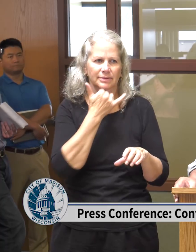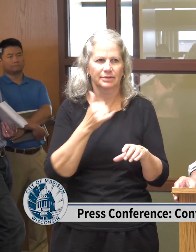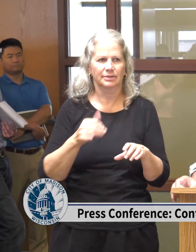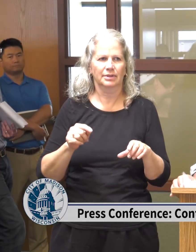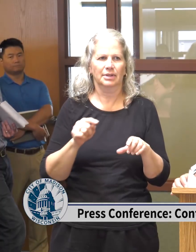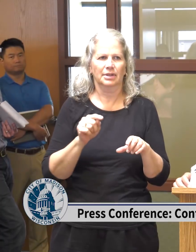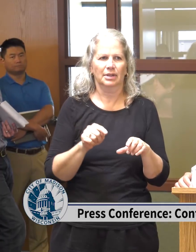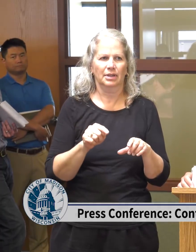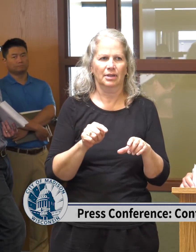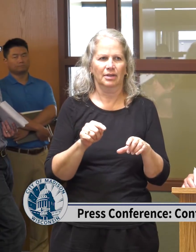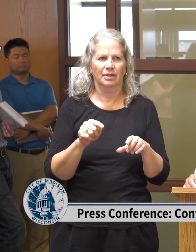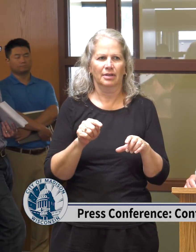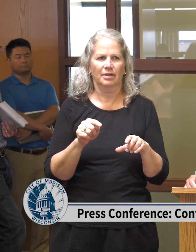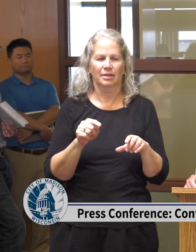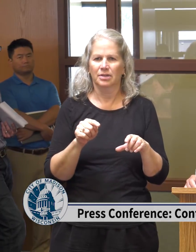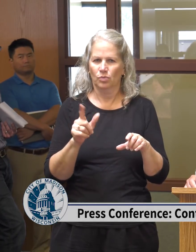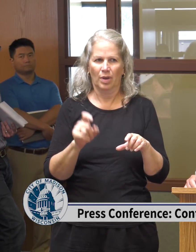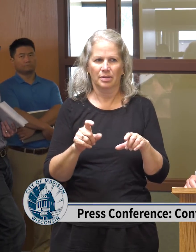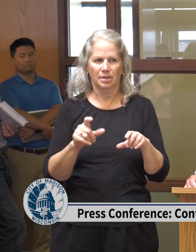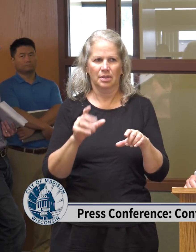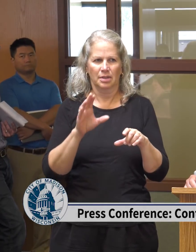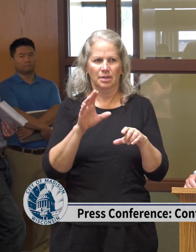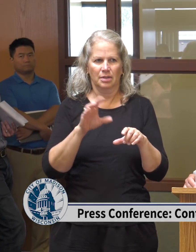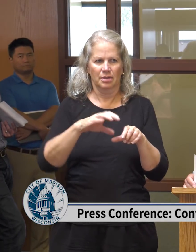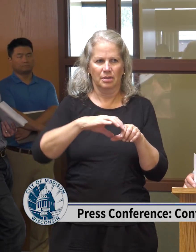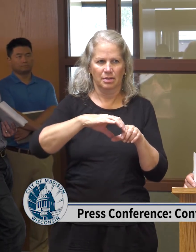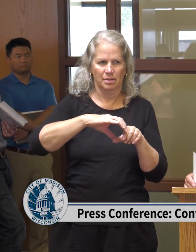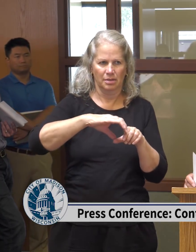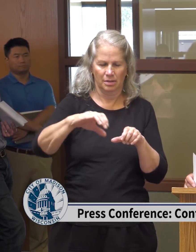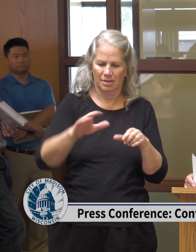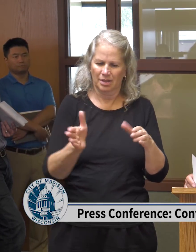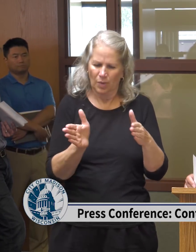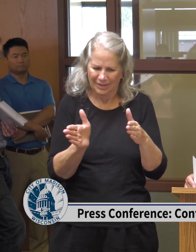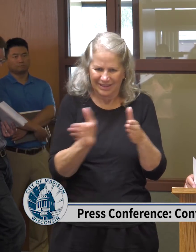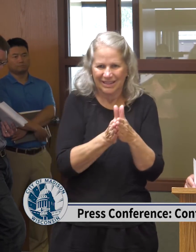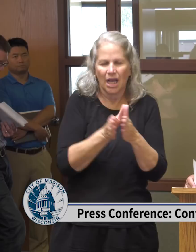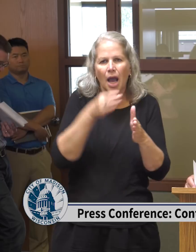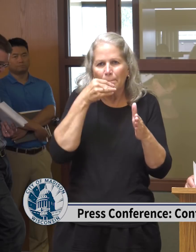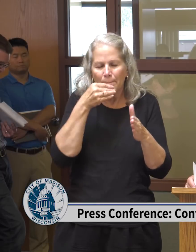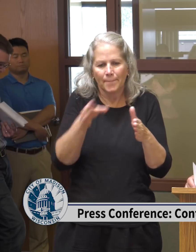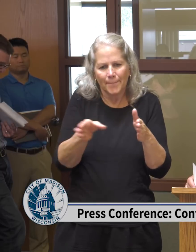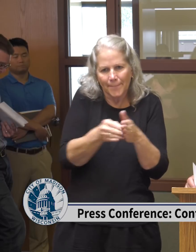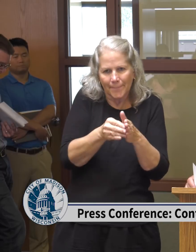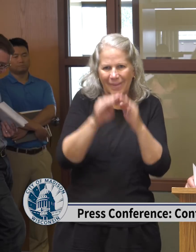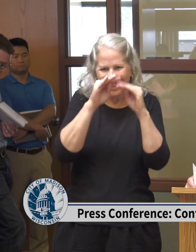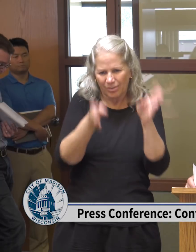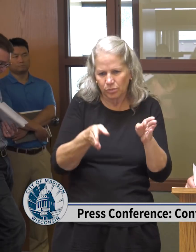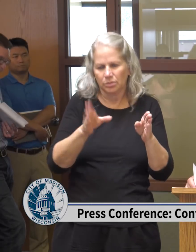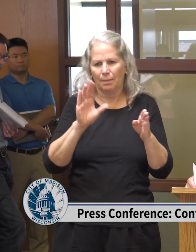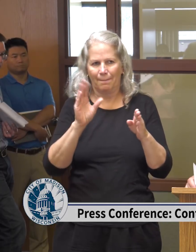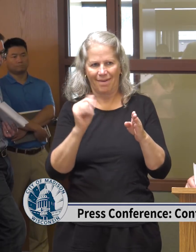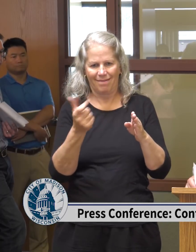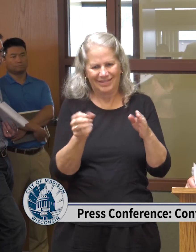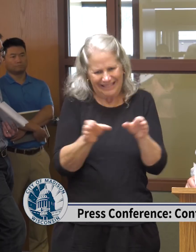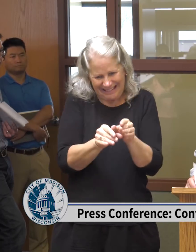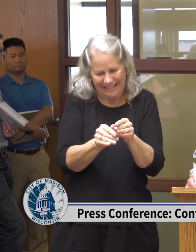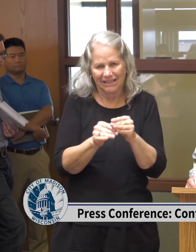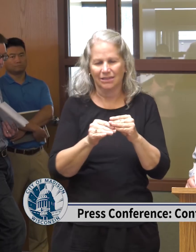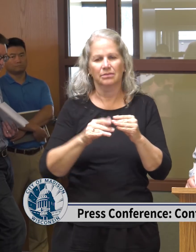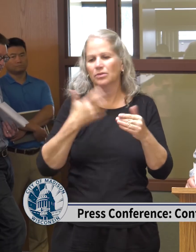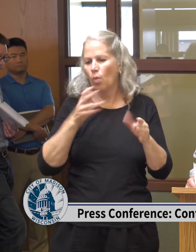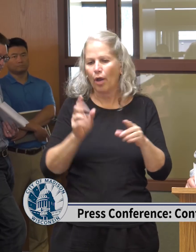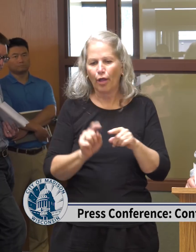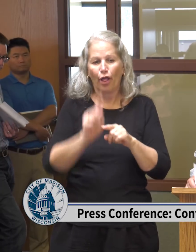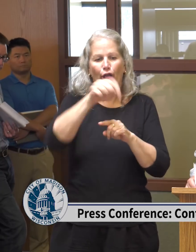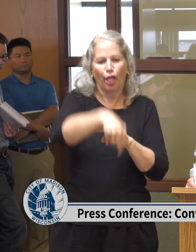adjacent to the foundation of your home. We've received reports of people walking, swimming, and kayaking in